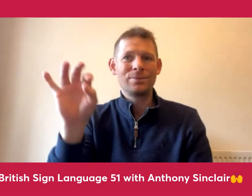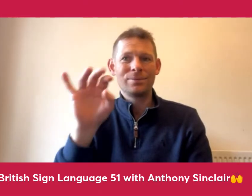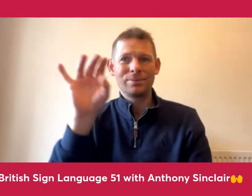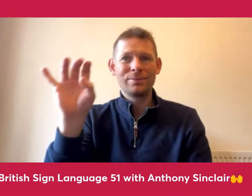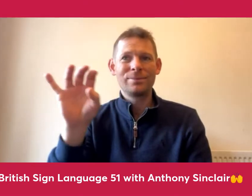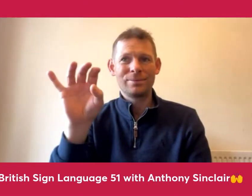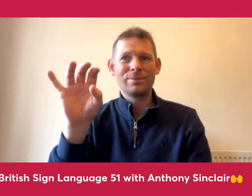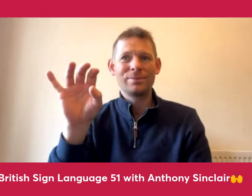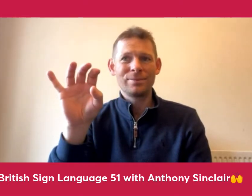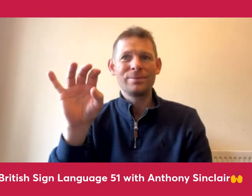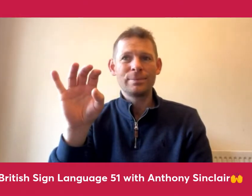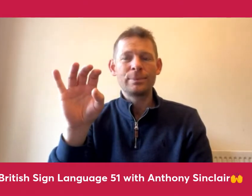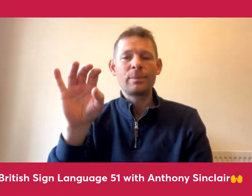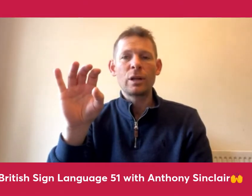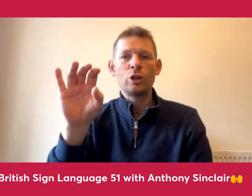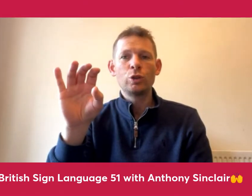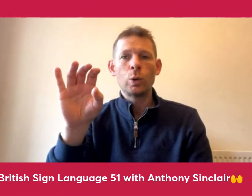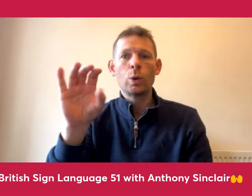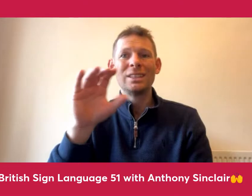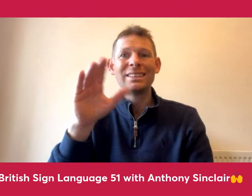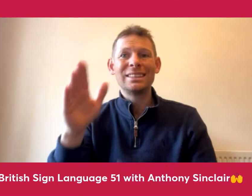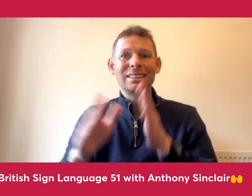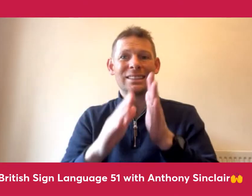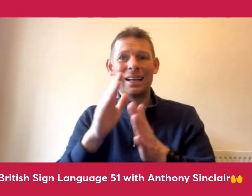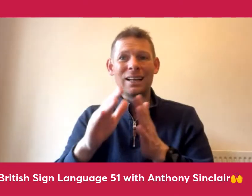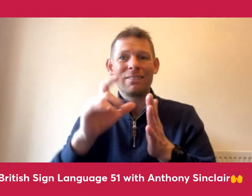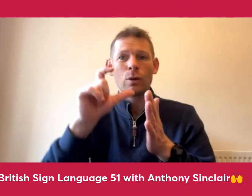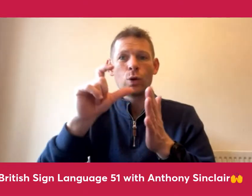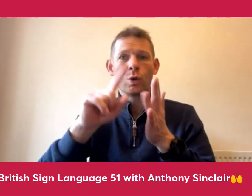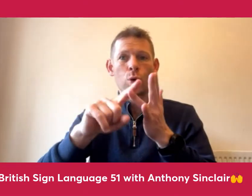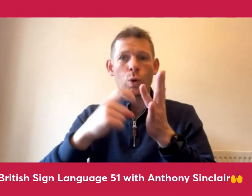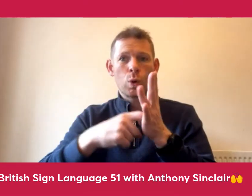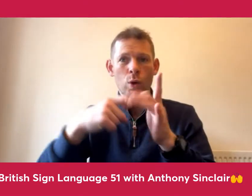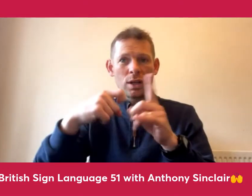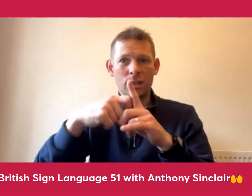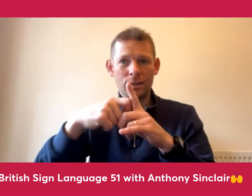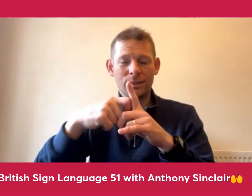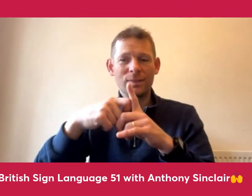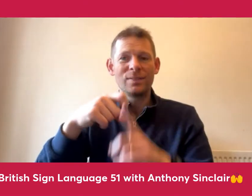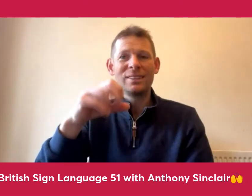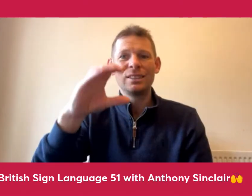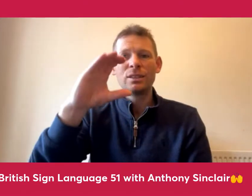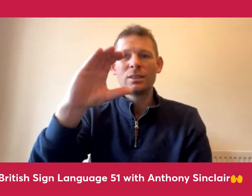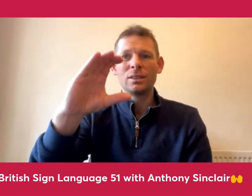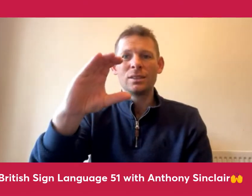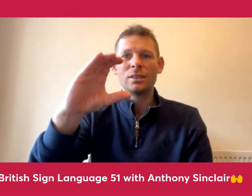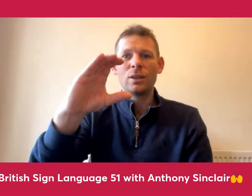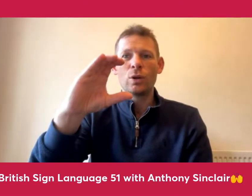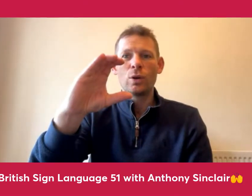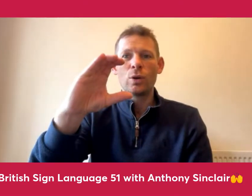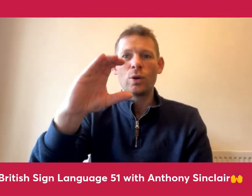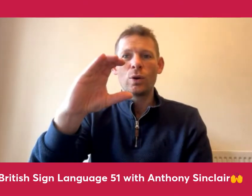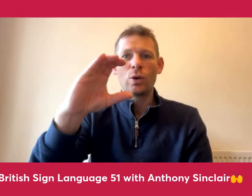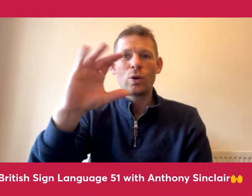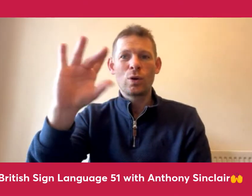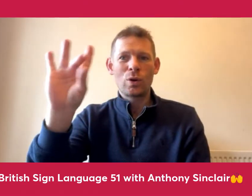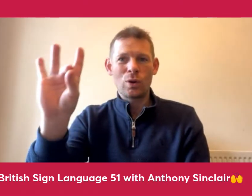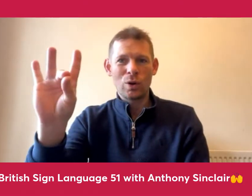And it's one-handed finger spelling for the Irish Sign Language alphabet. So if you're signing Cork in Irish Sign Language,